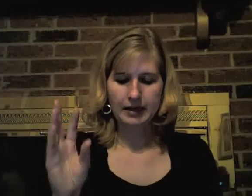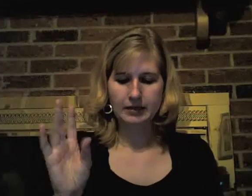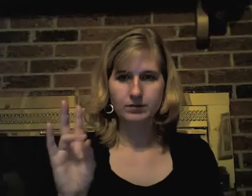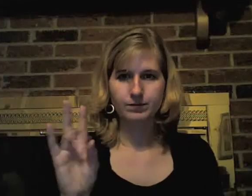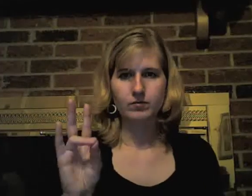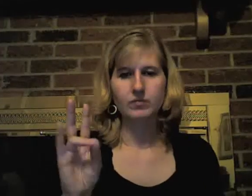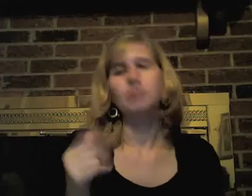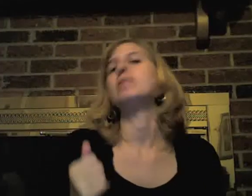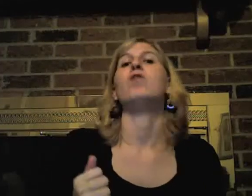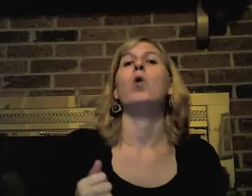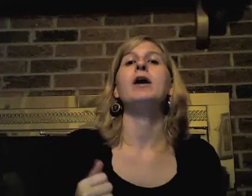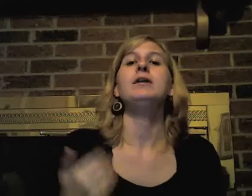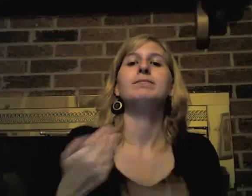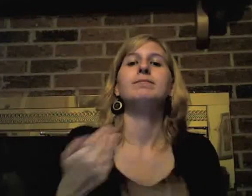it. Before.